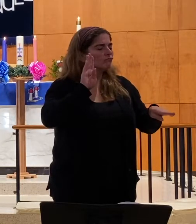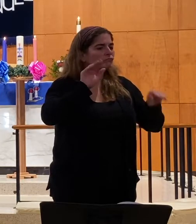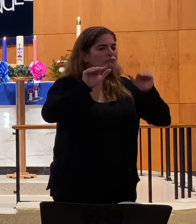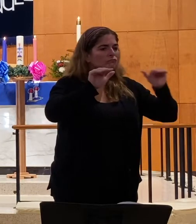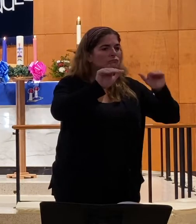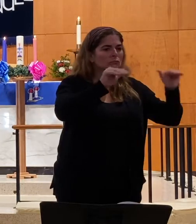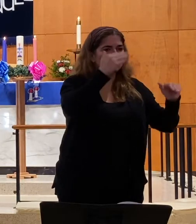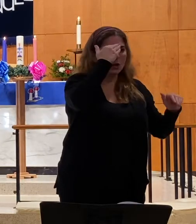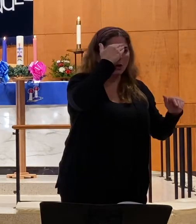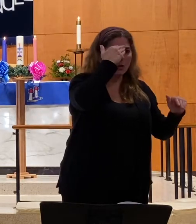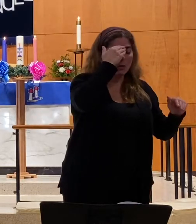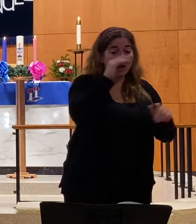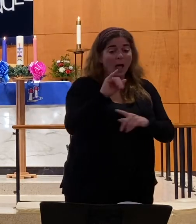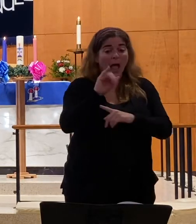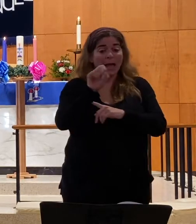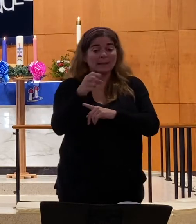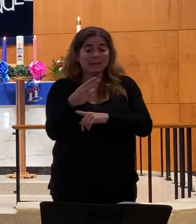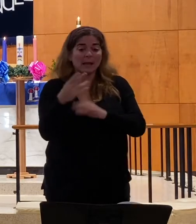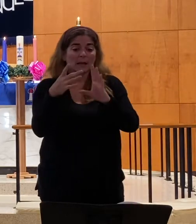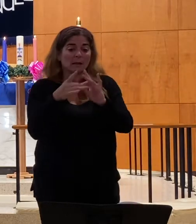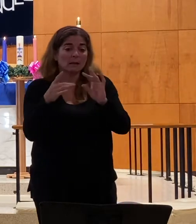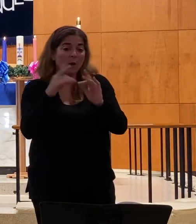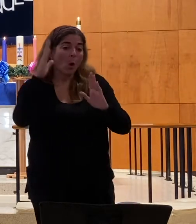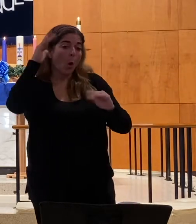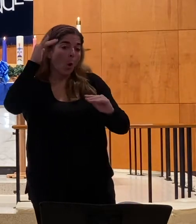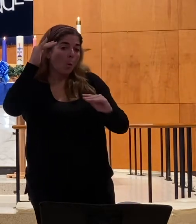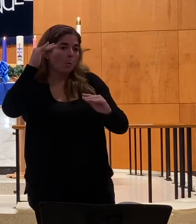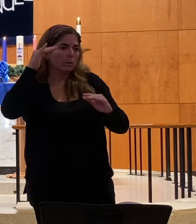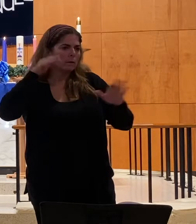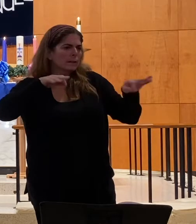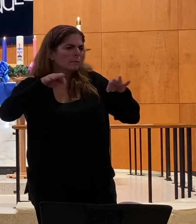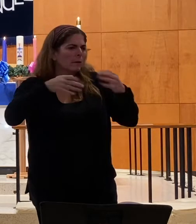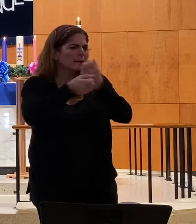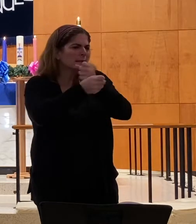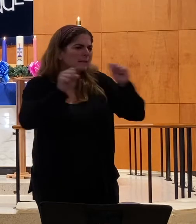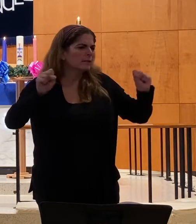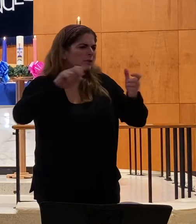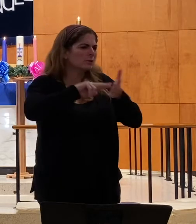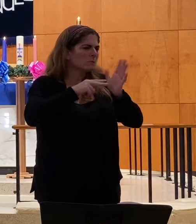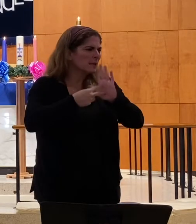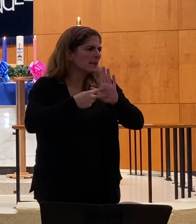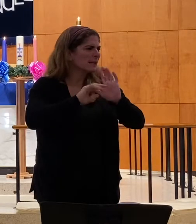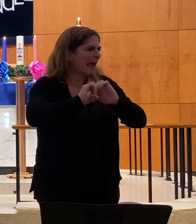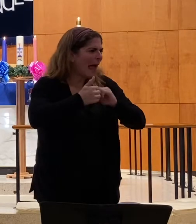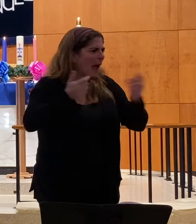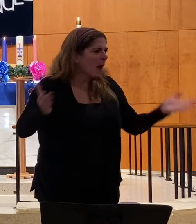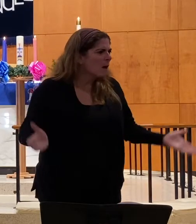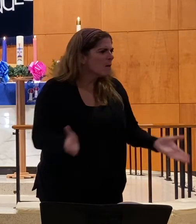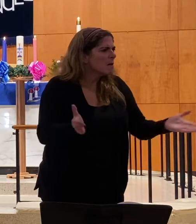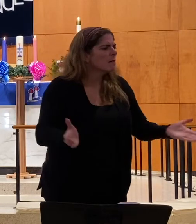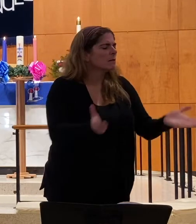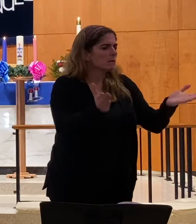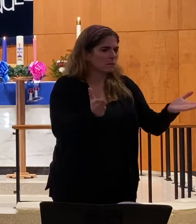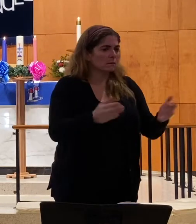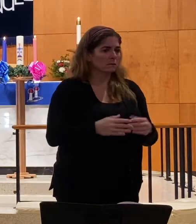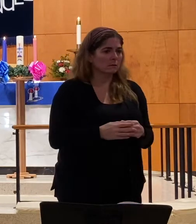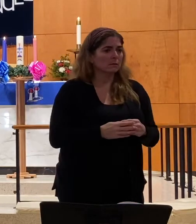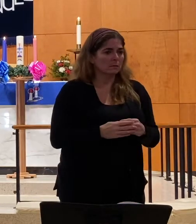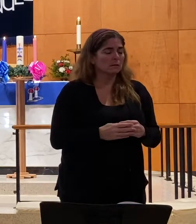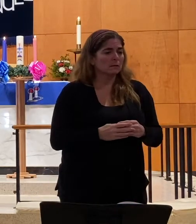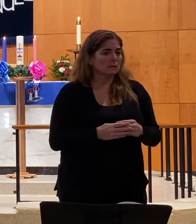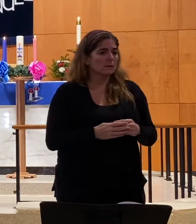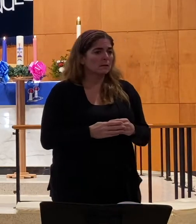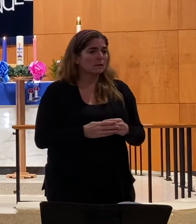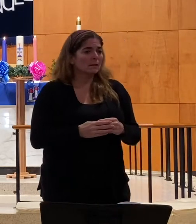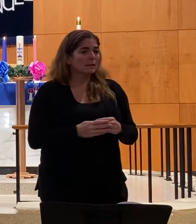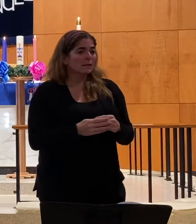Both Isaiah and John have something to say about salvation. And what they both seem to be saying is that salvation is